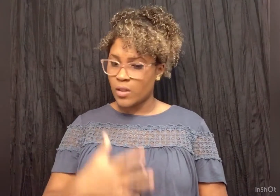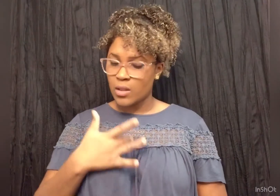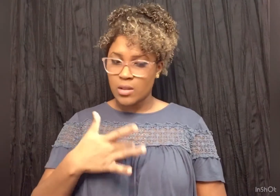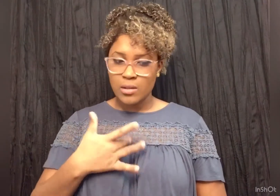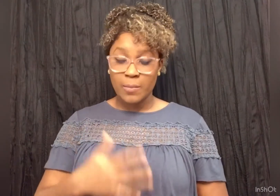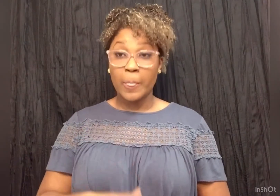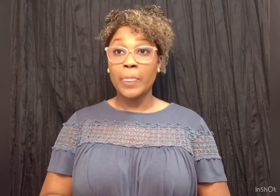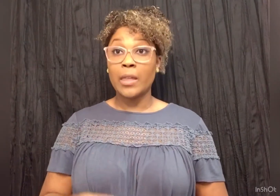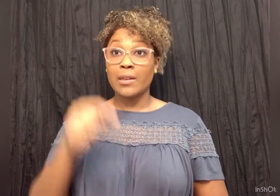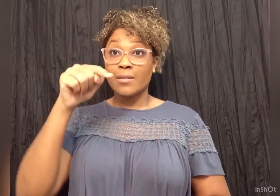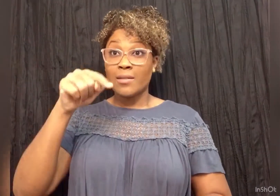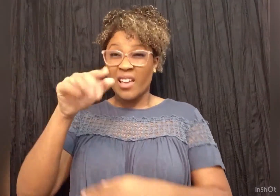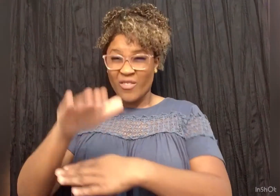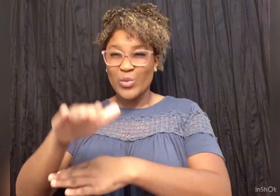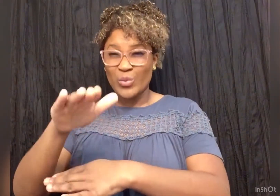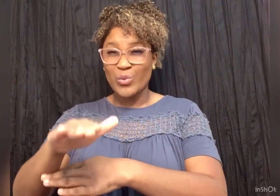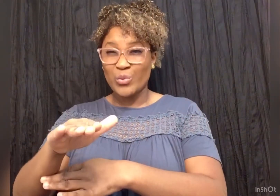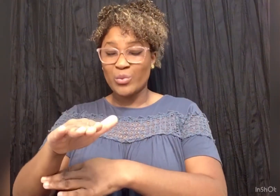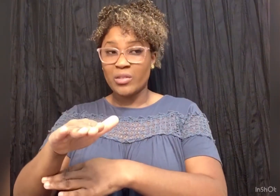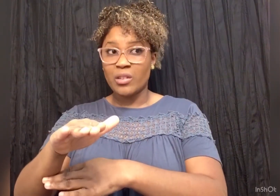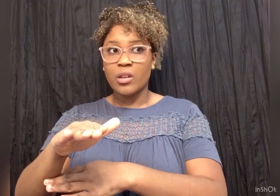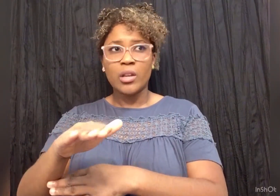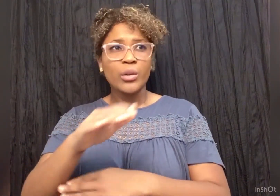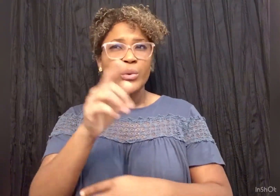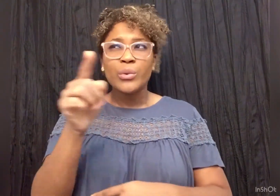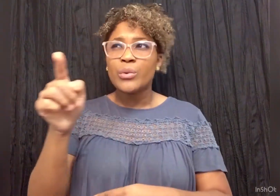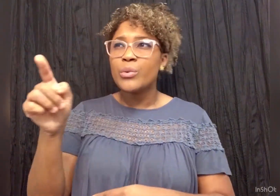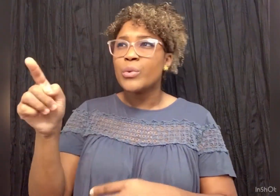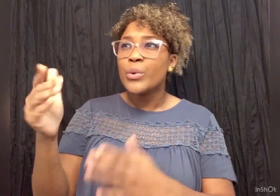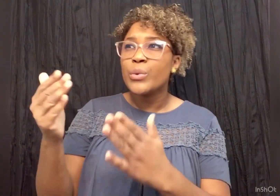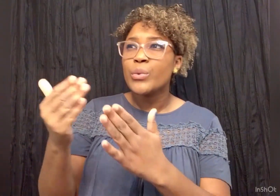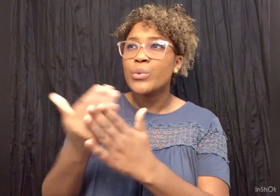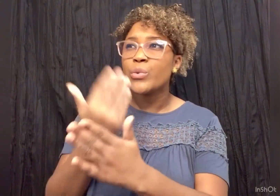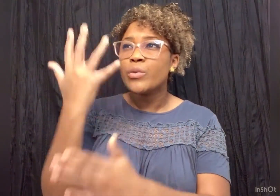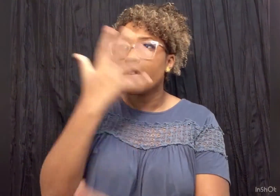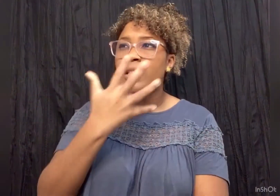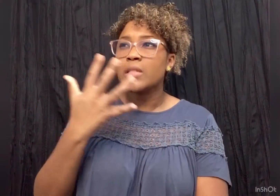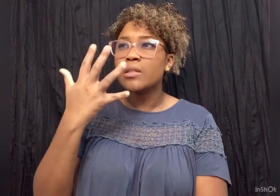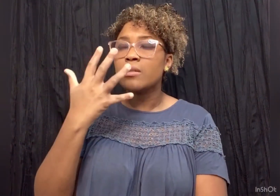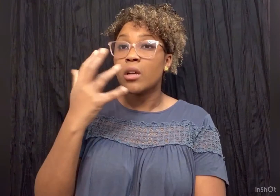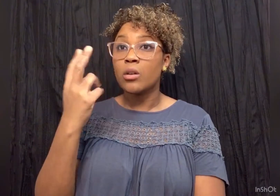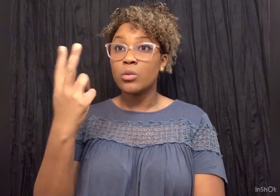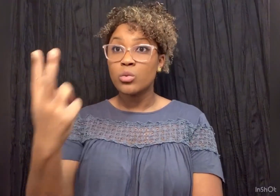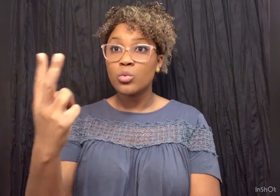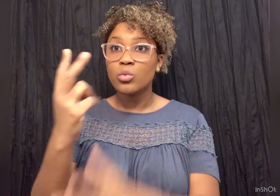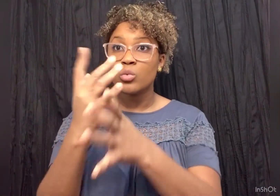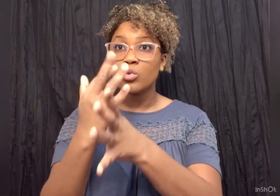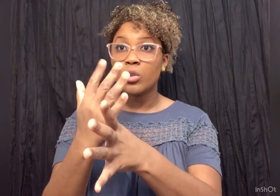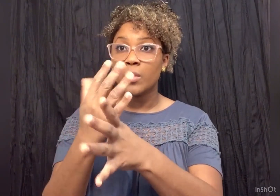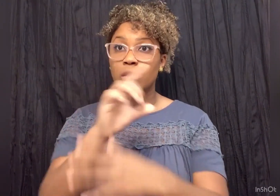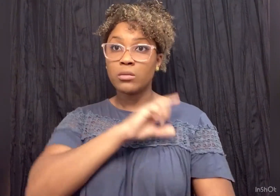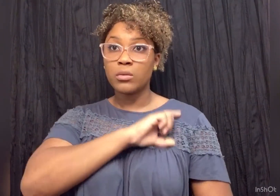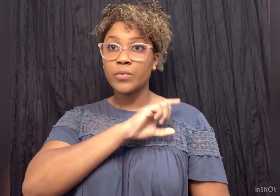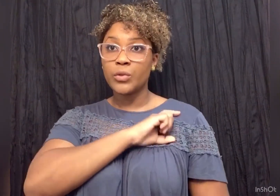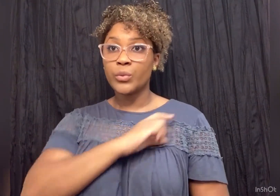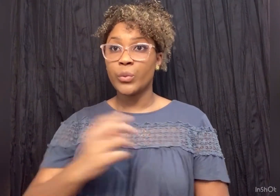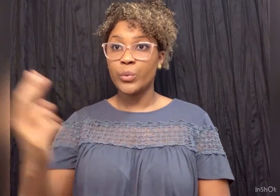new faces in the ghetto. 2 German officers. I believe they were